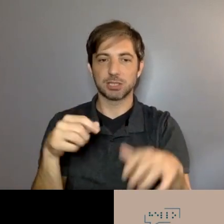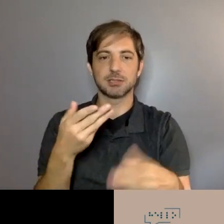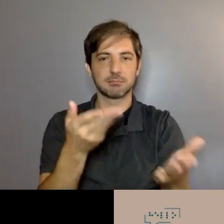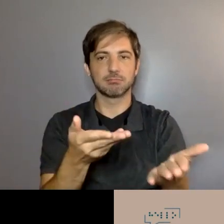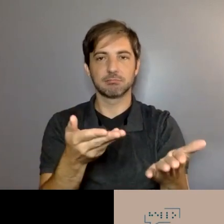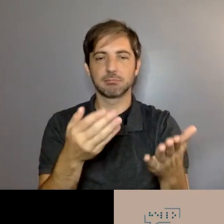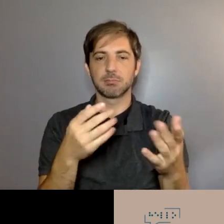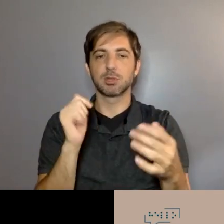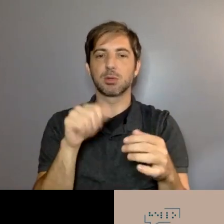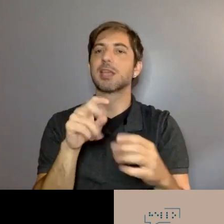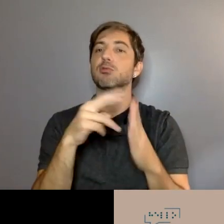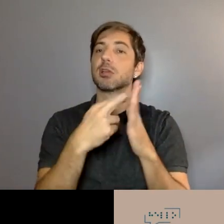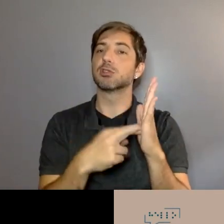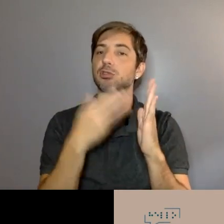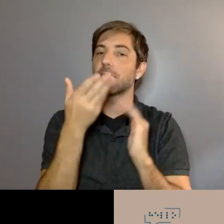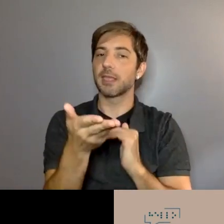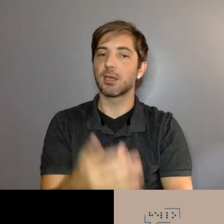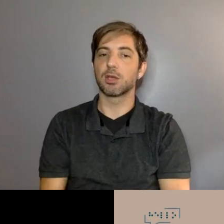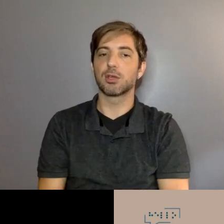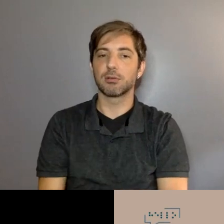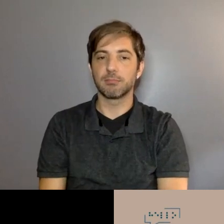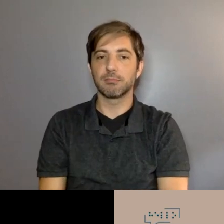This is where you can register.